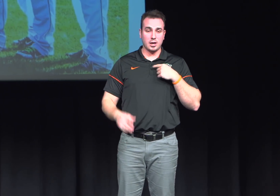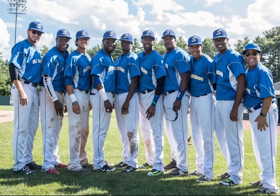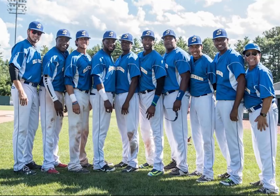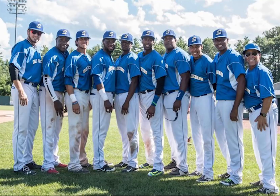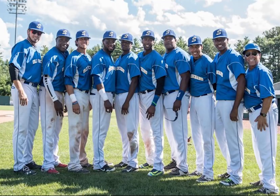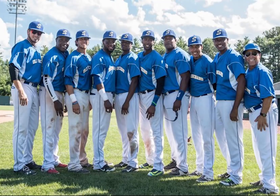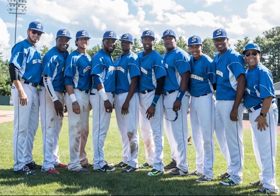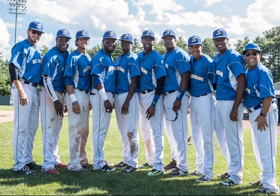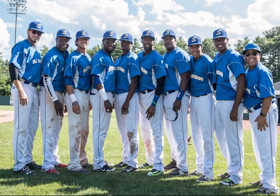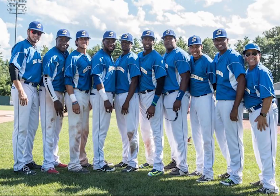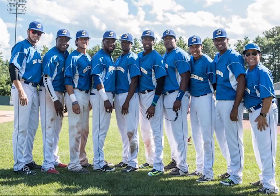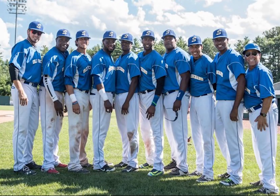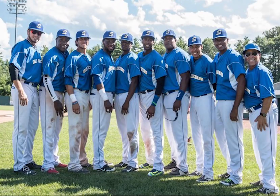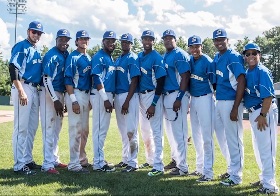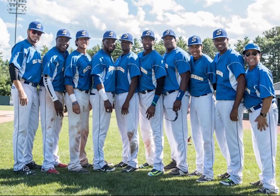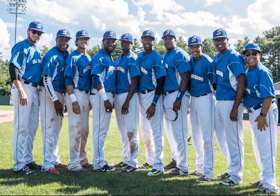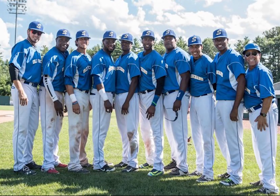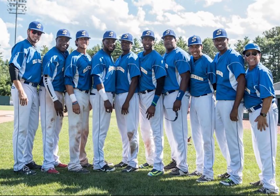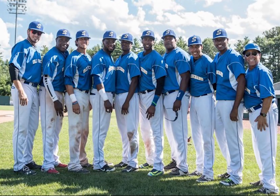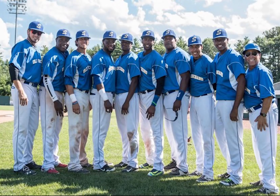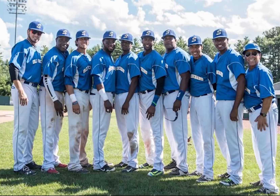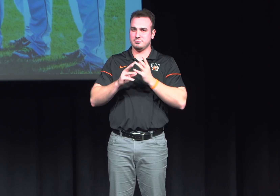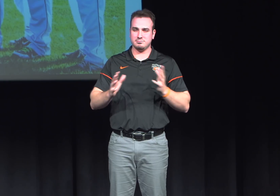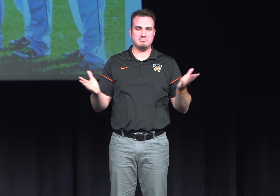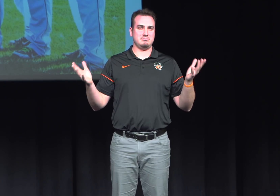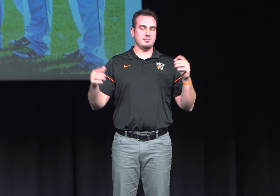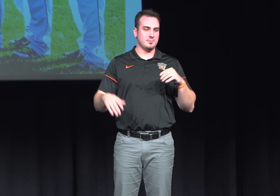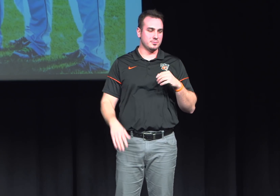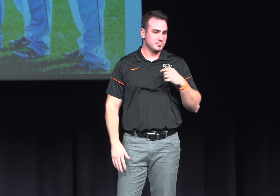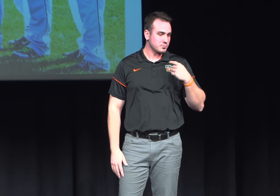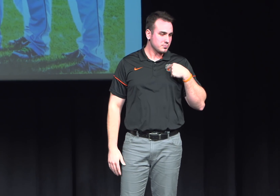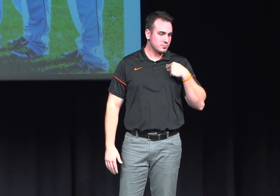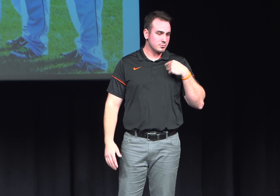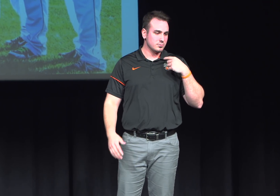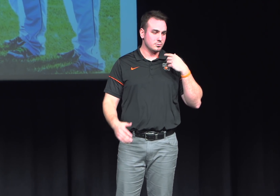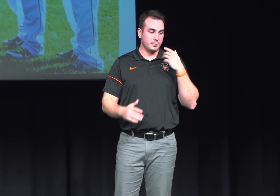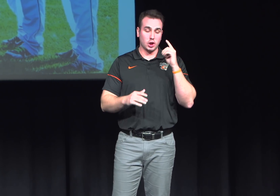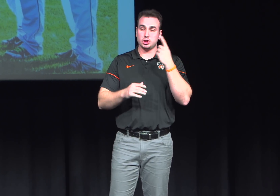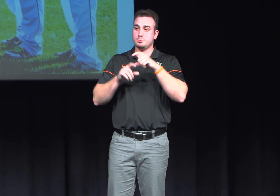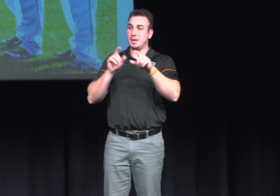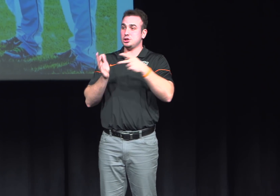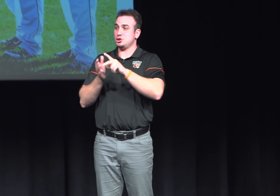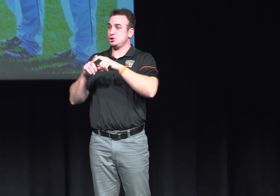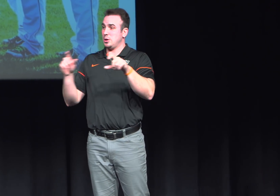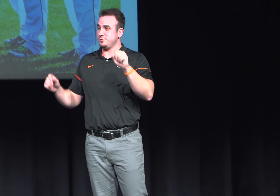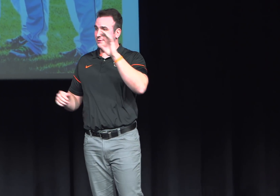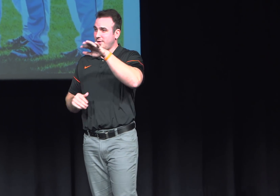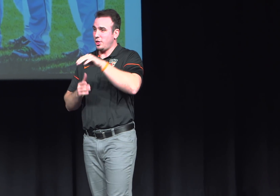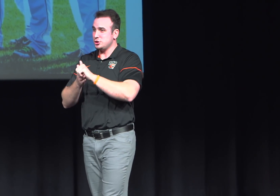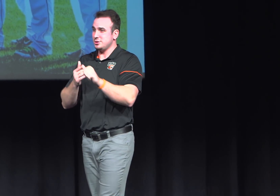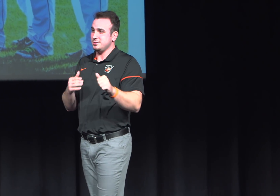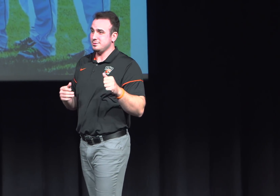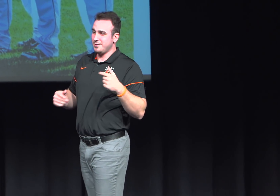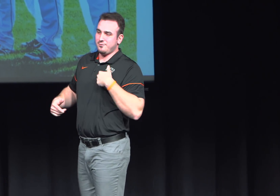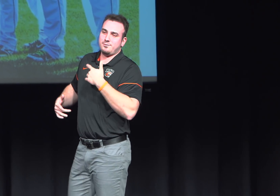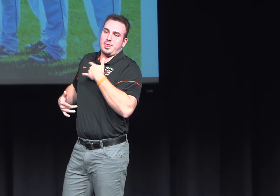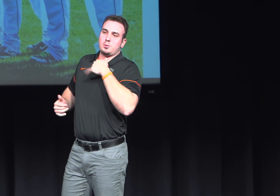So once I got to Maine, it was a completely different world. My first paycheck actually was $55, and I felt